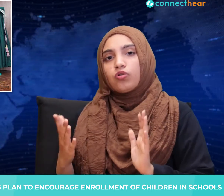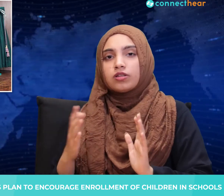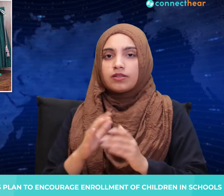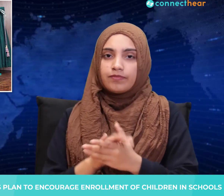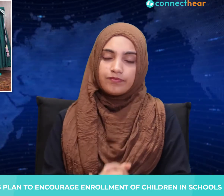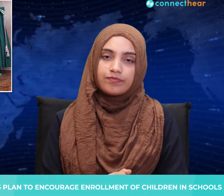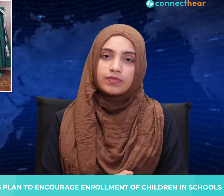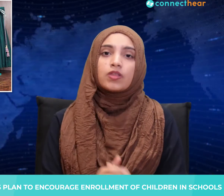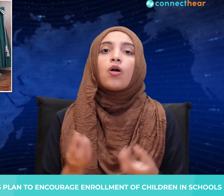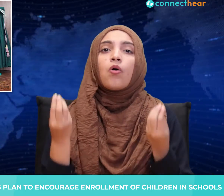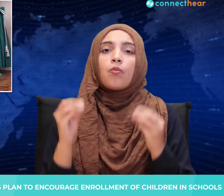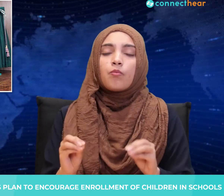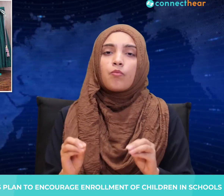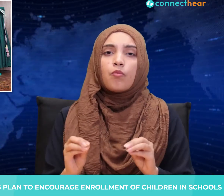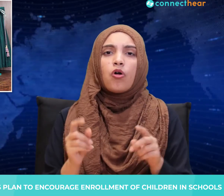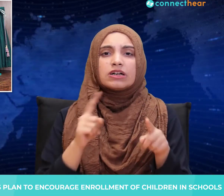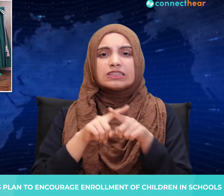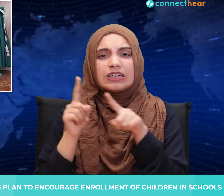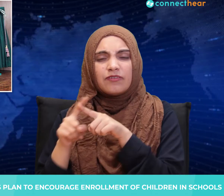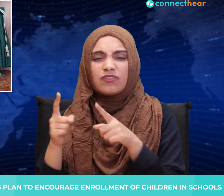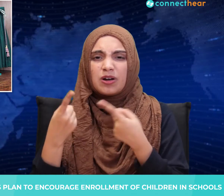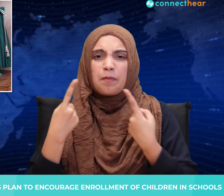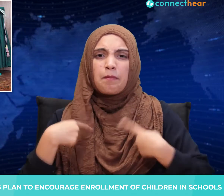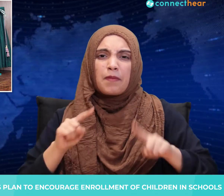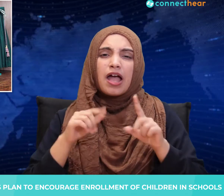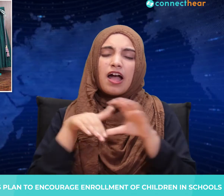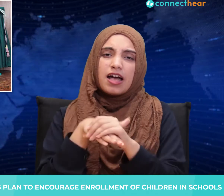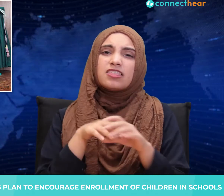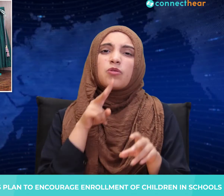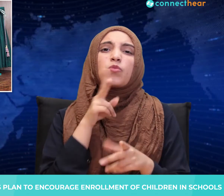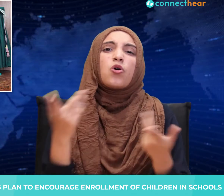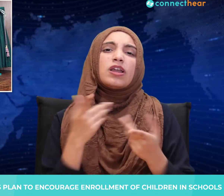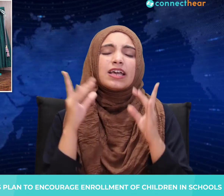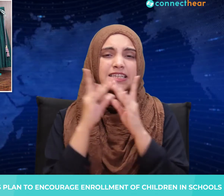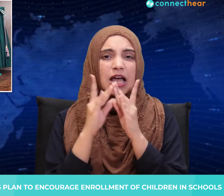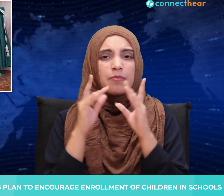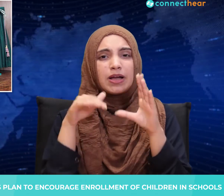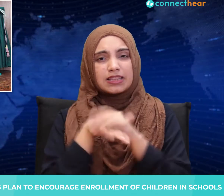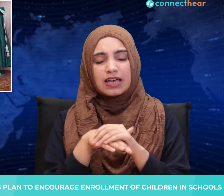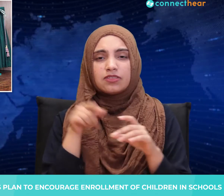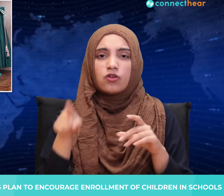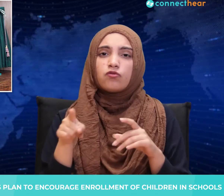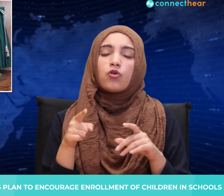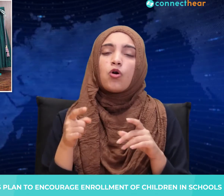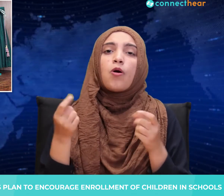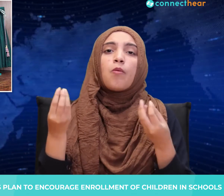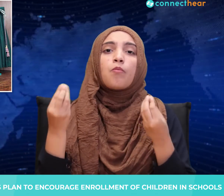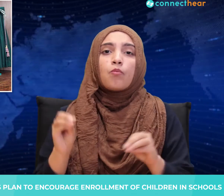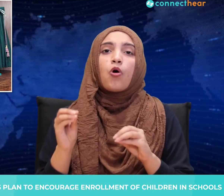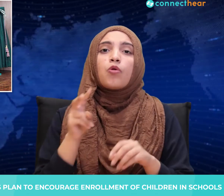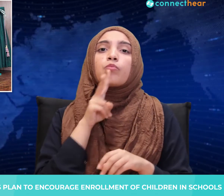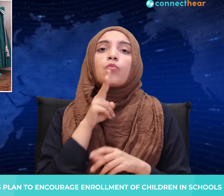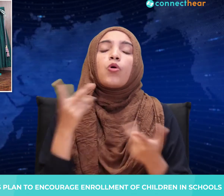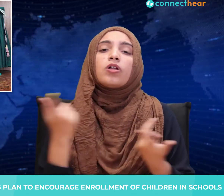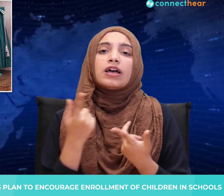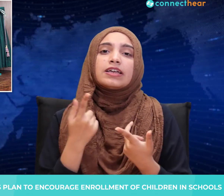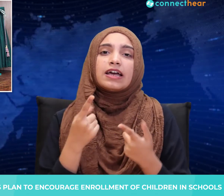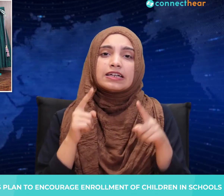Separately, while chairing a meeting in Islamabad, the Premier emphasized the promotion of technical and